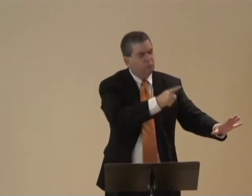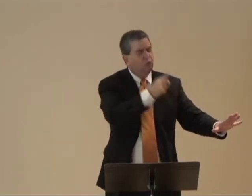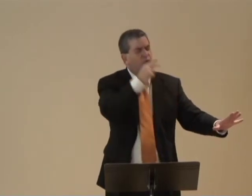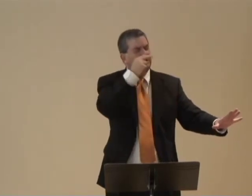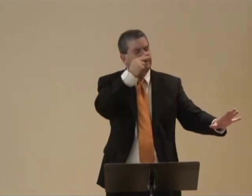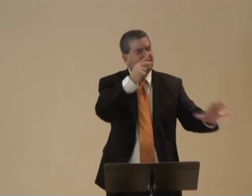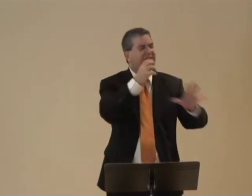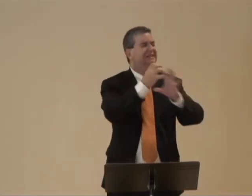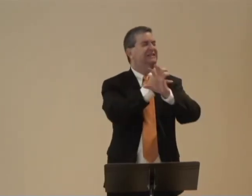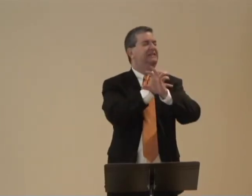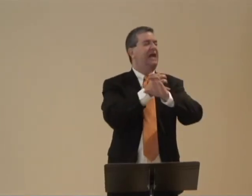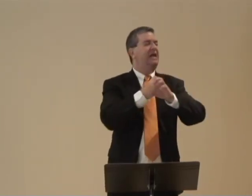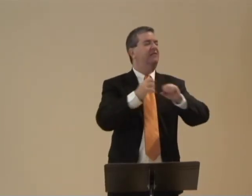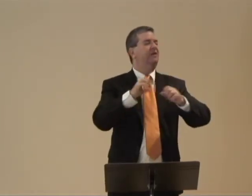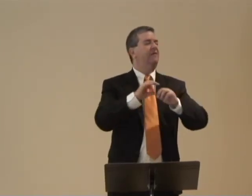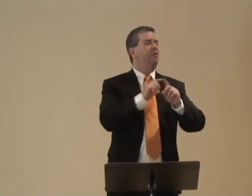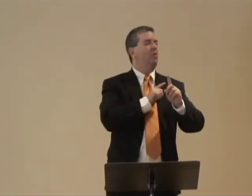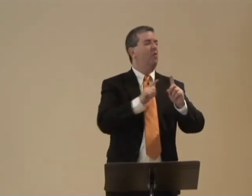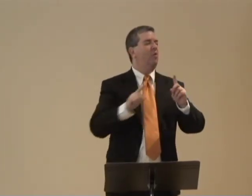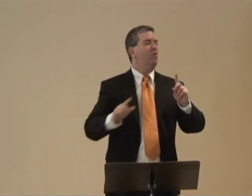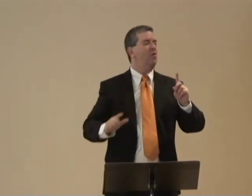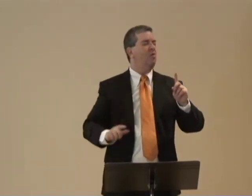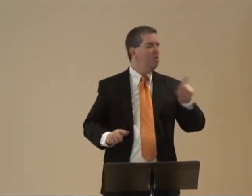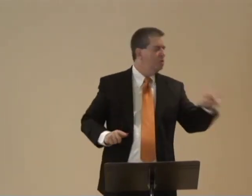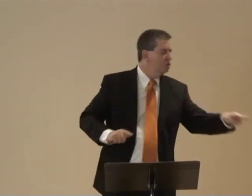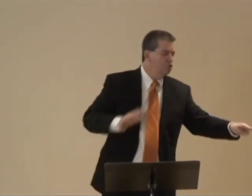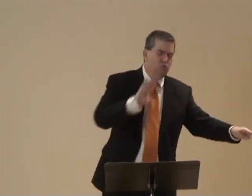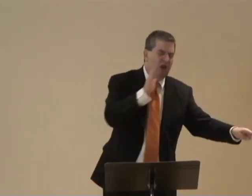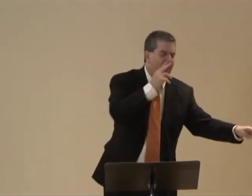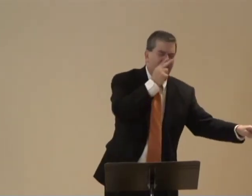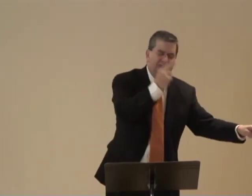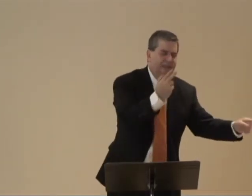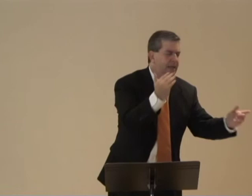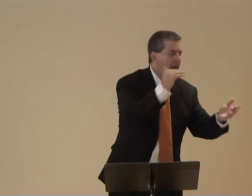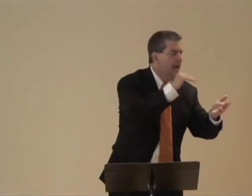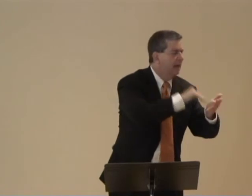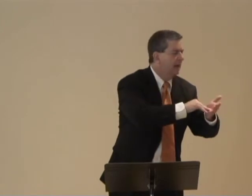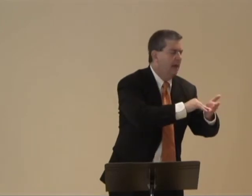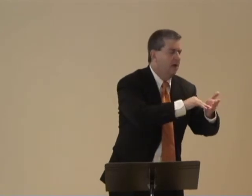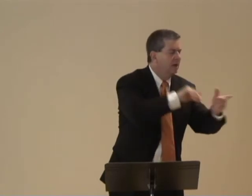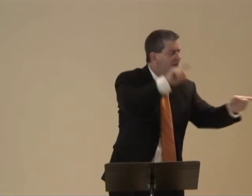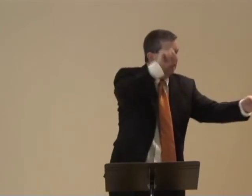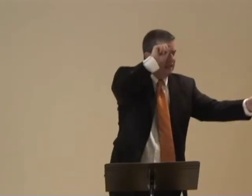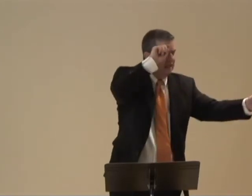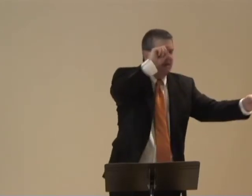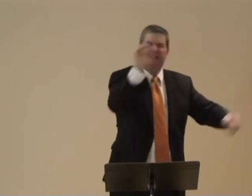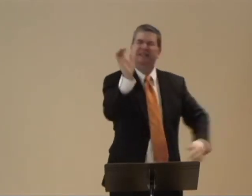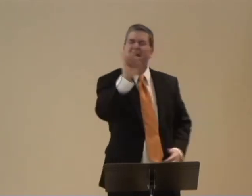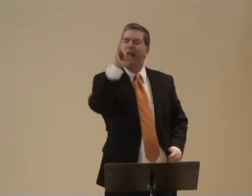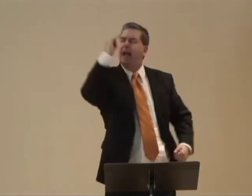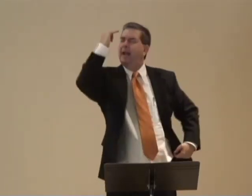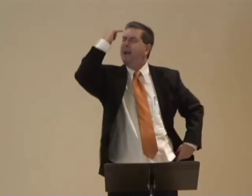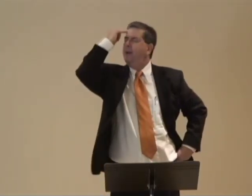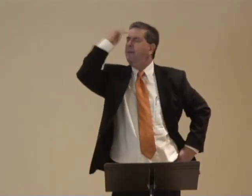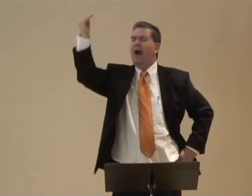the people and said, "Stand still and see the Lord save you. You will never see the Egyptians